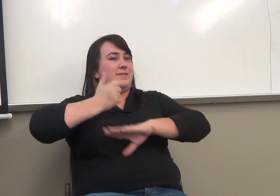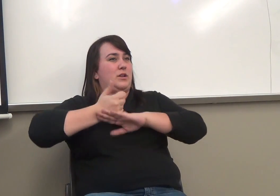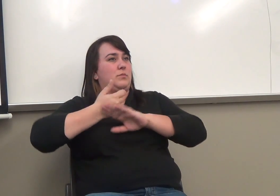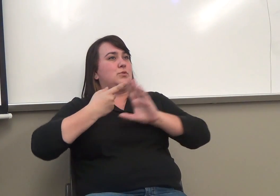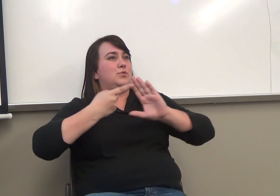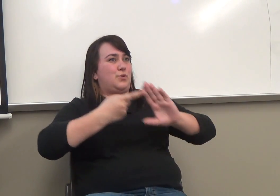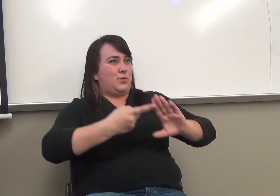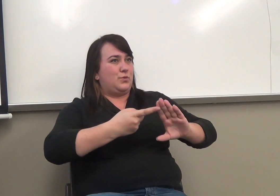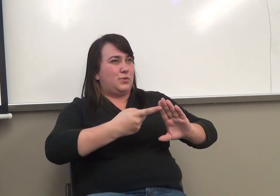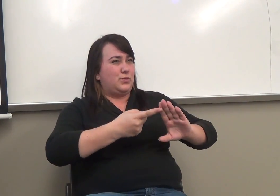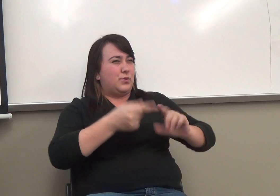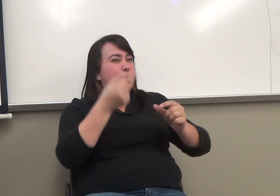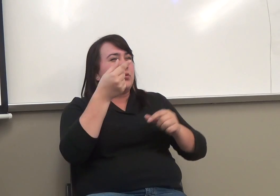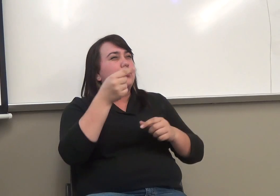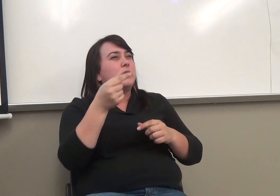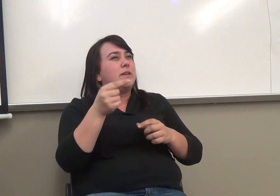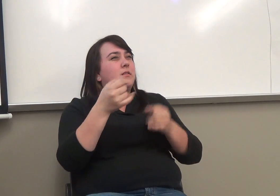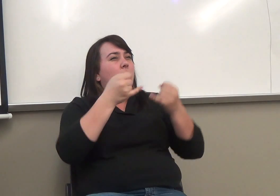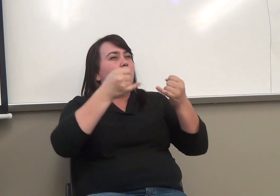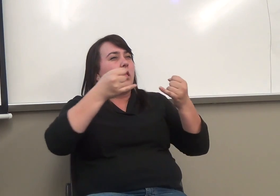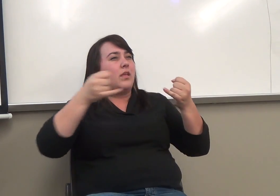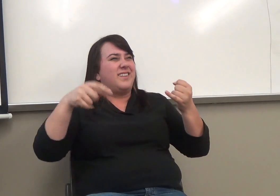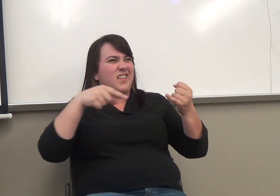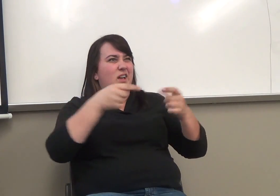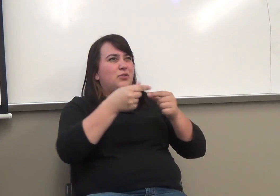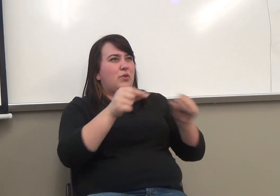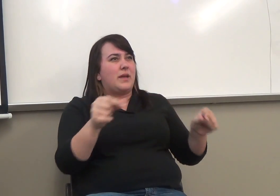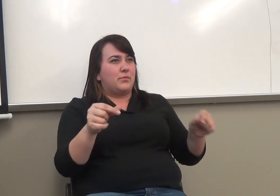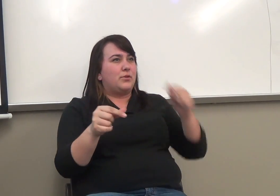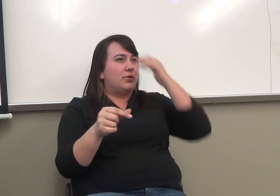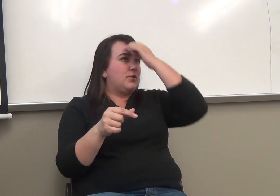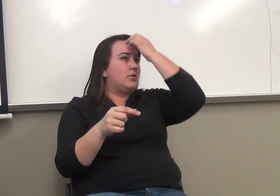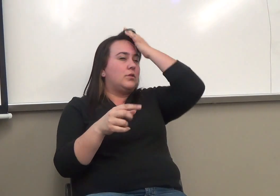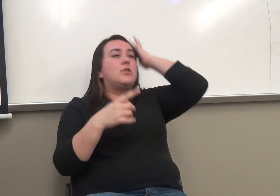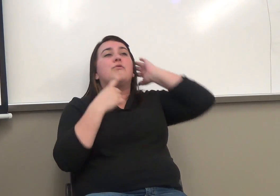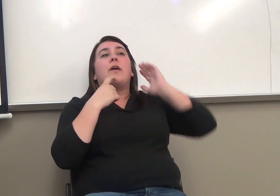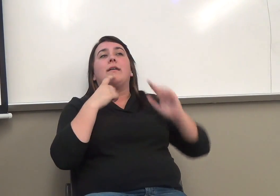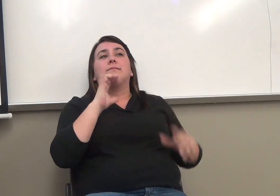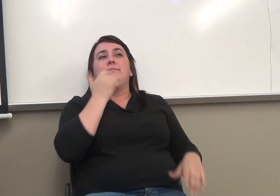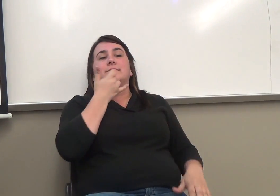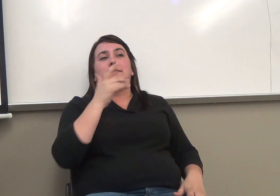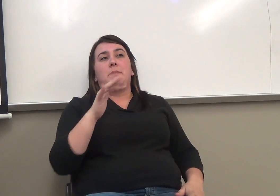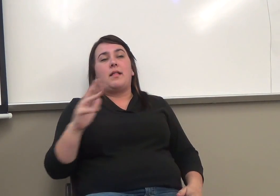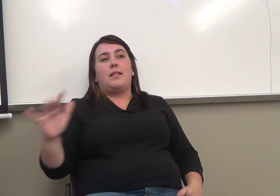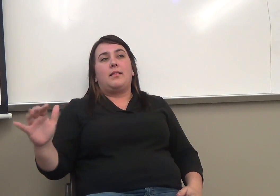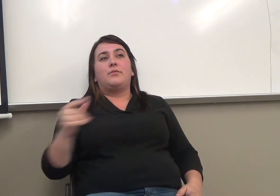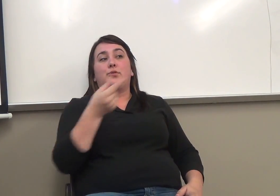correctly. Okay, so let's look at this. I'm going to type in